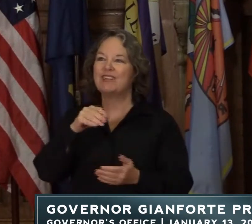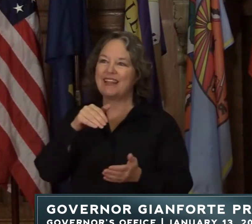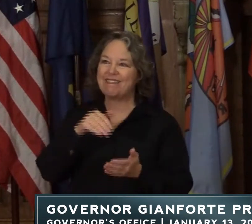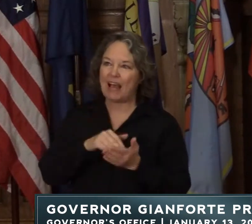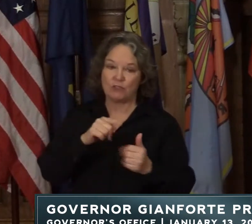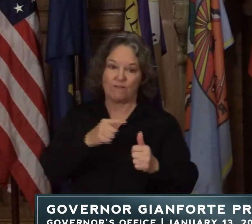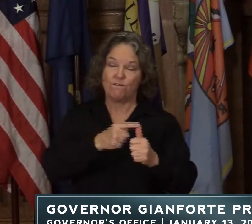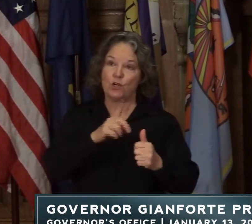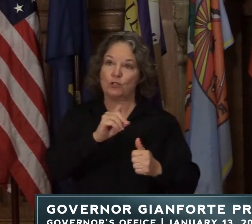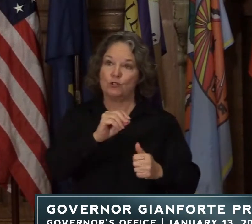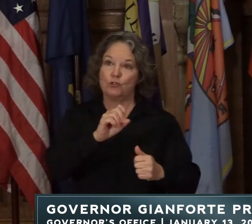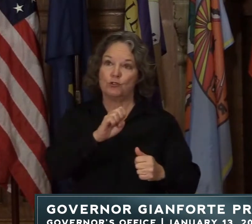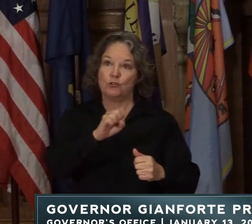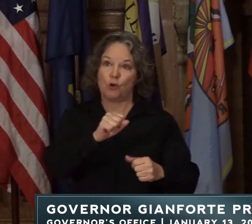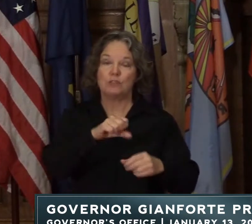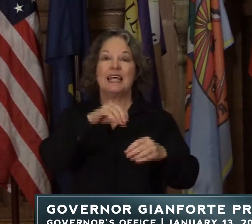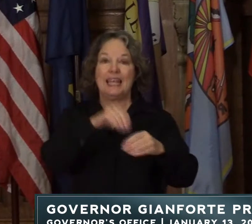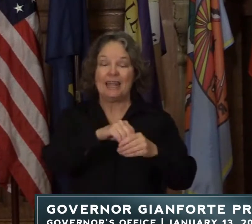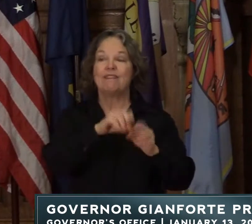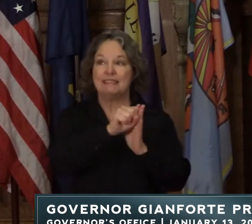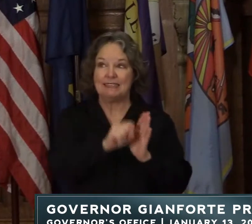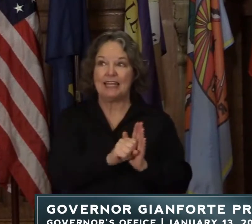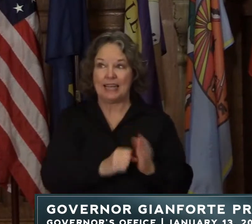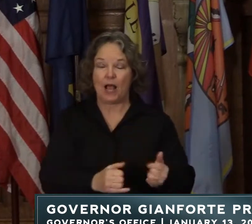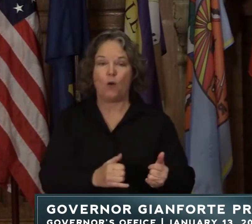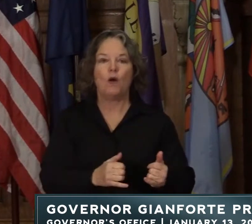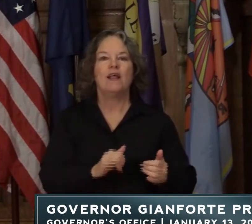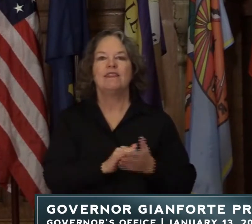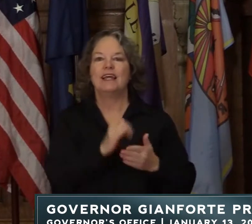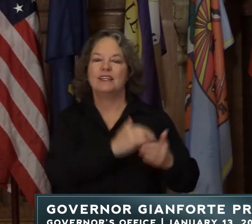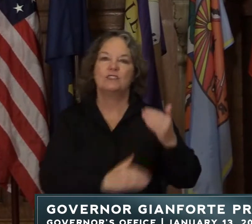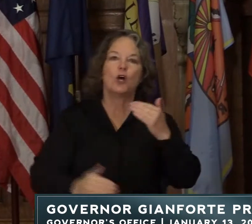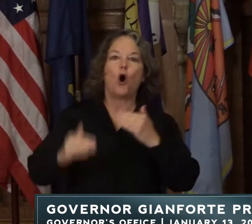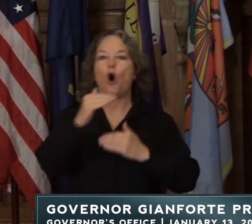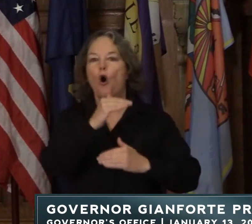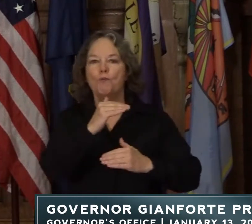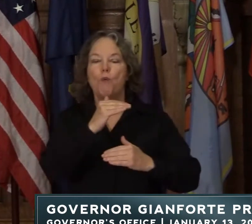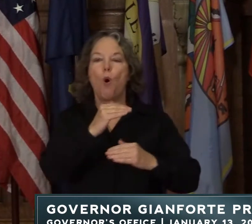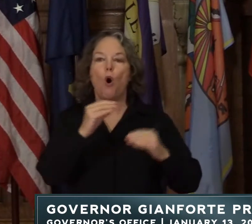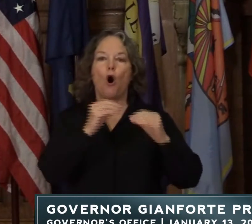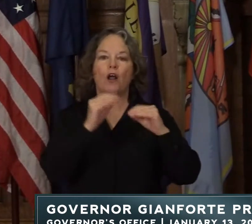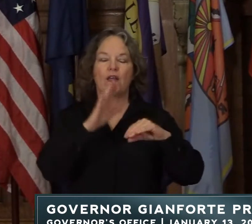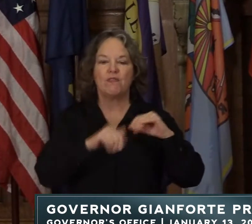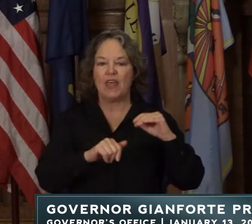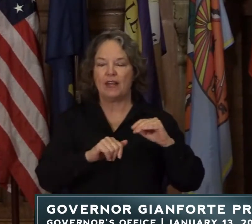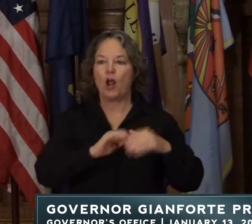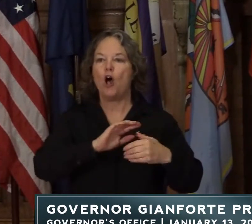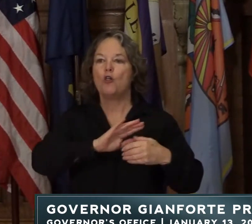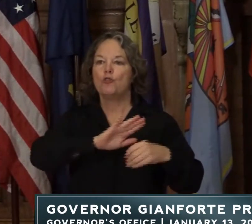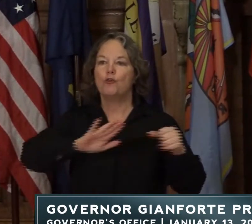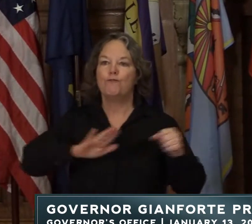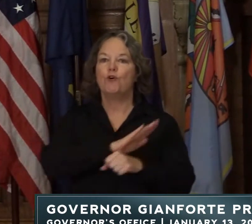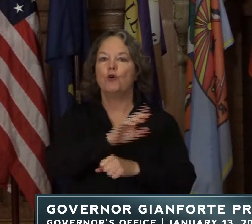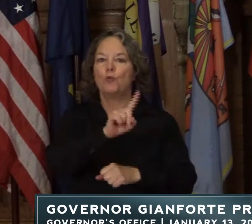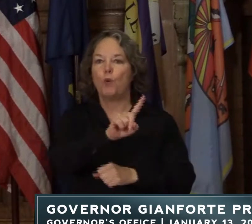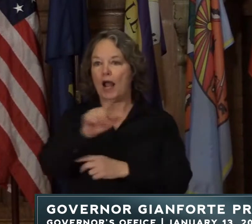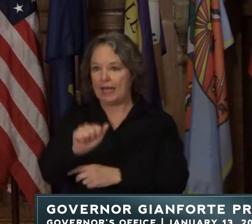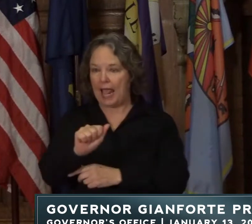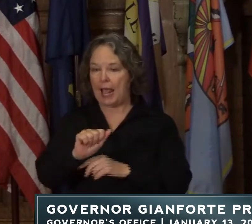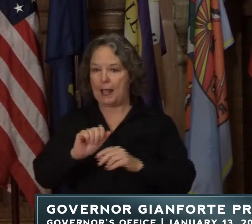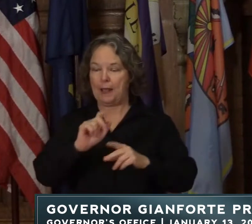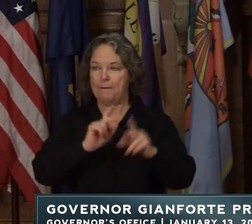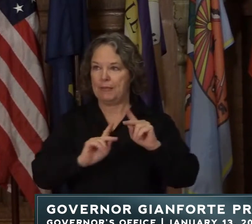state of Montana. That is in excess of the entire population of the 1A category, even if